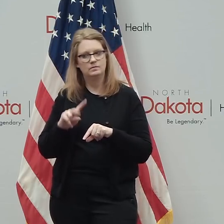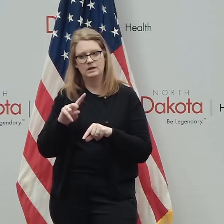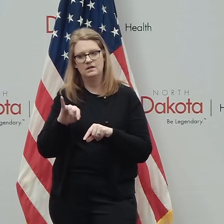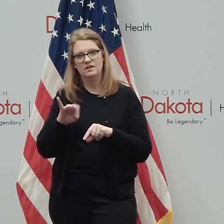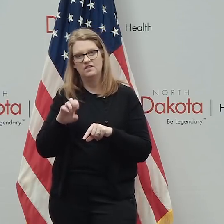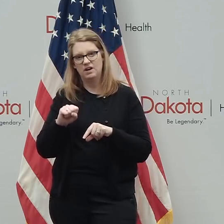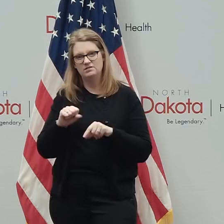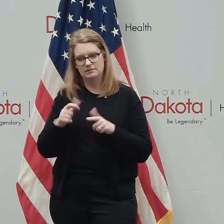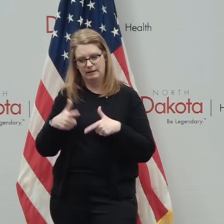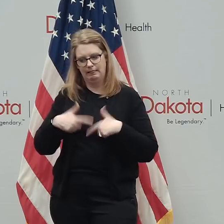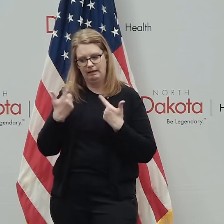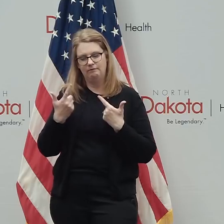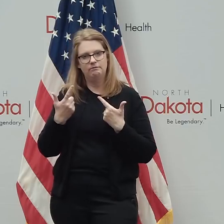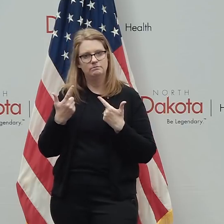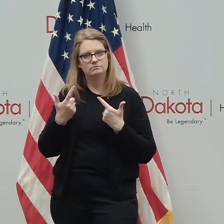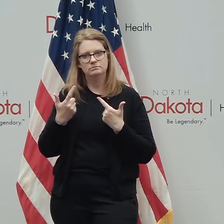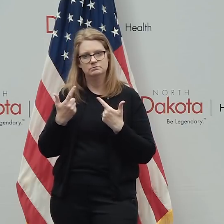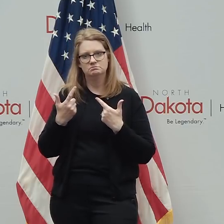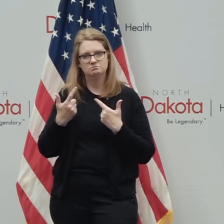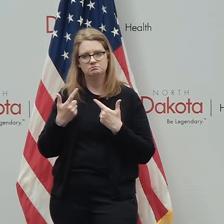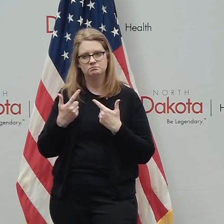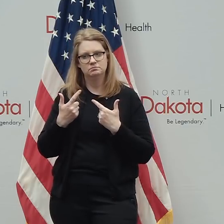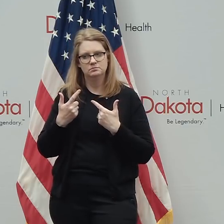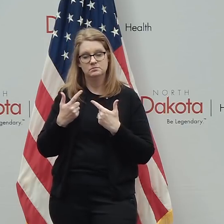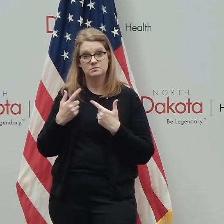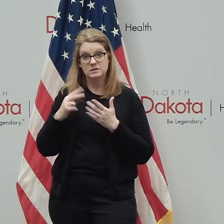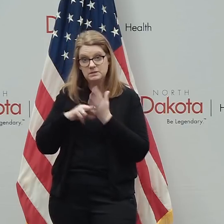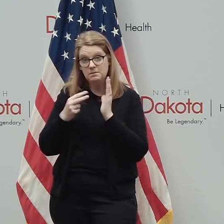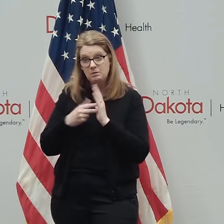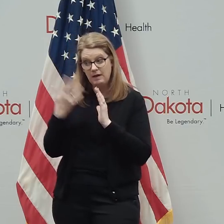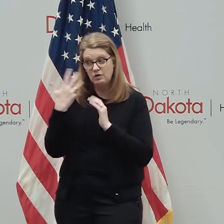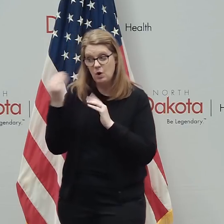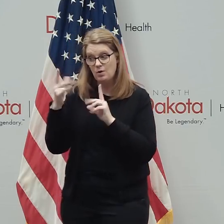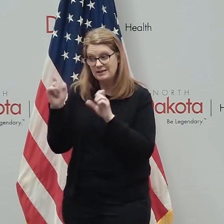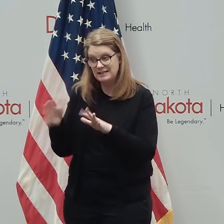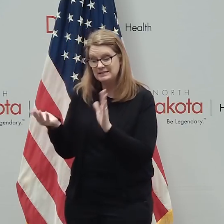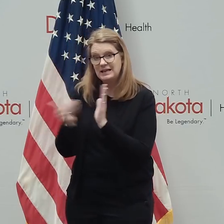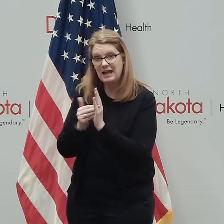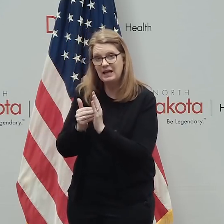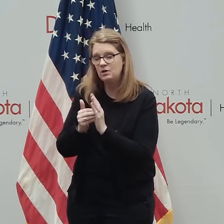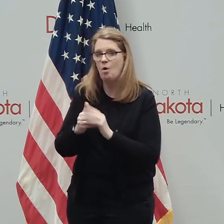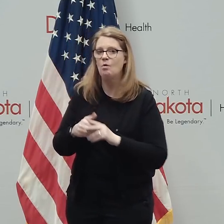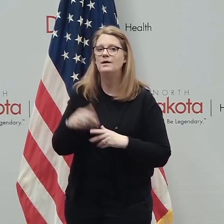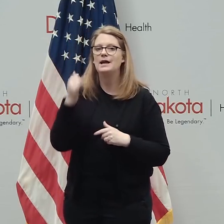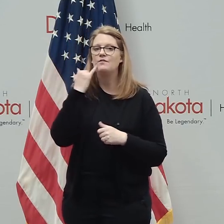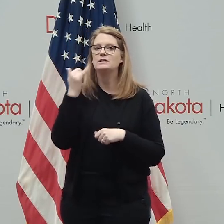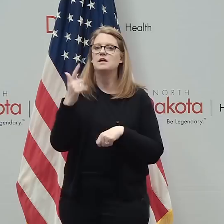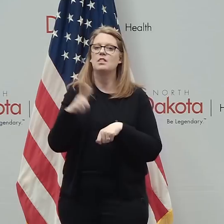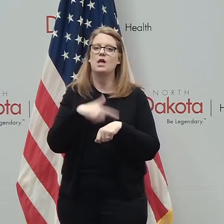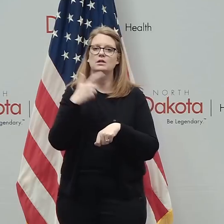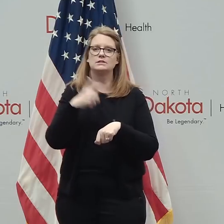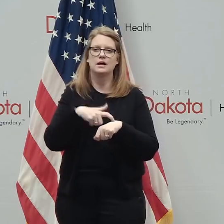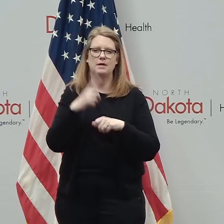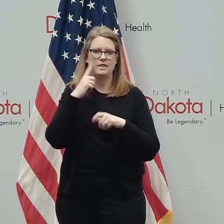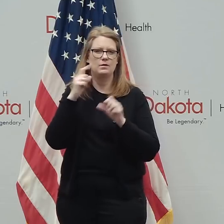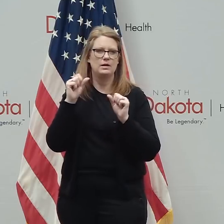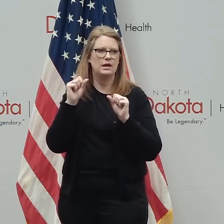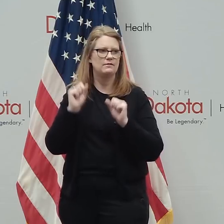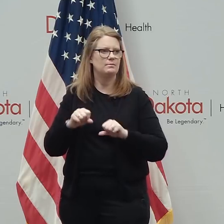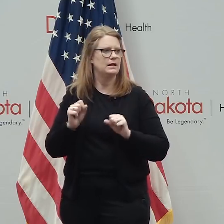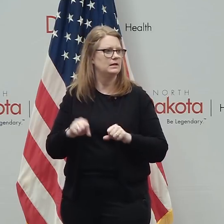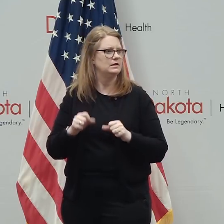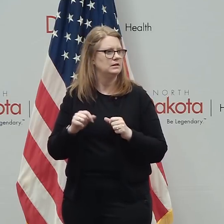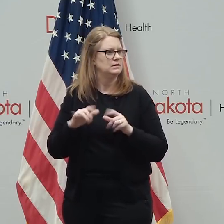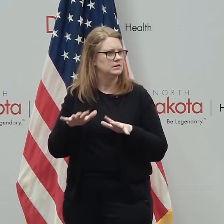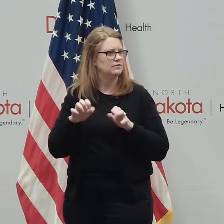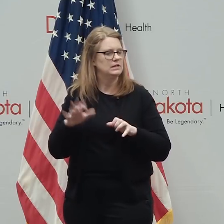live, and so we don't have to worry about retesting any of those folks yet. If it got a little bit longer, there's an ability, I think we got the ability to freeze about